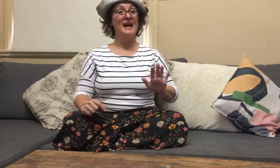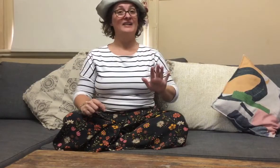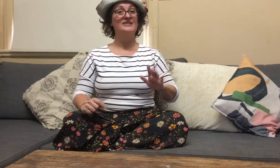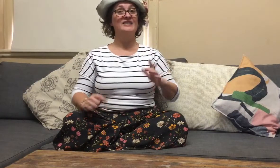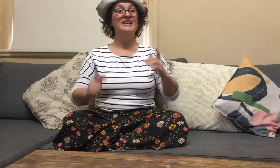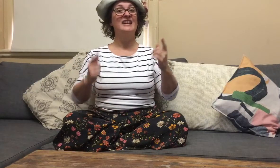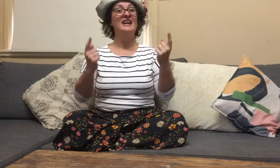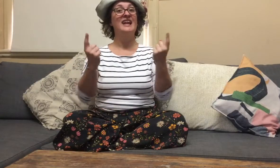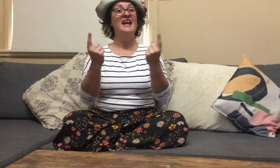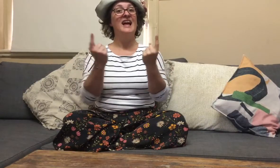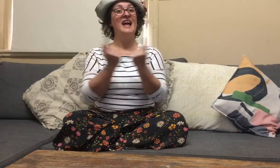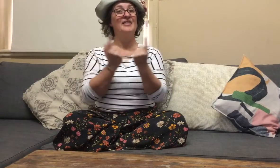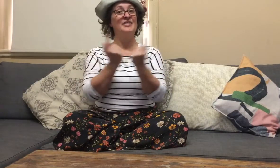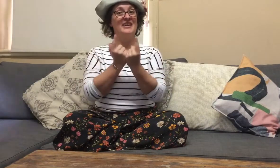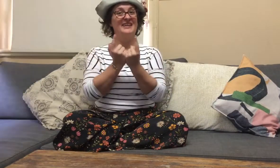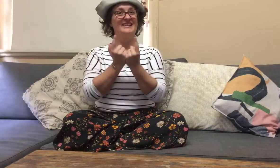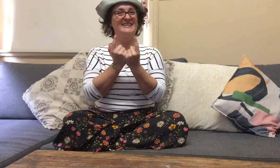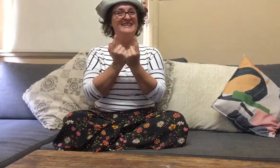about a thing,